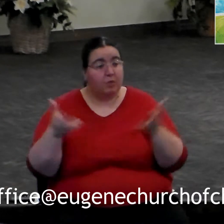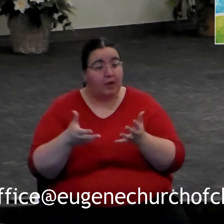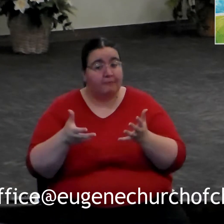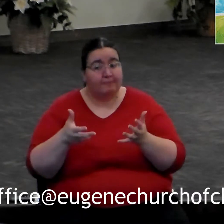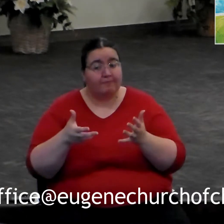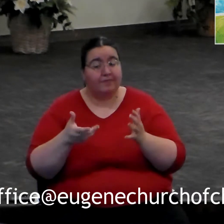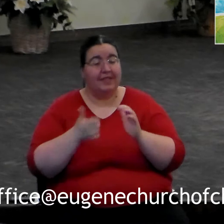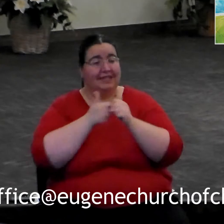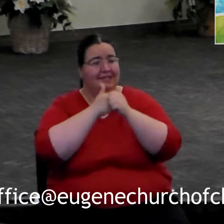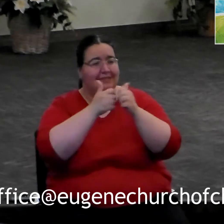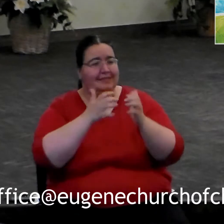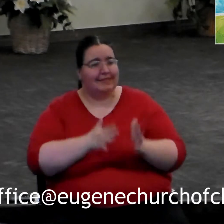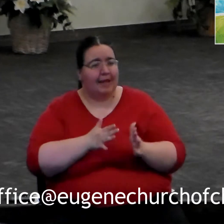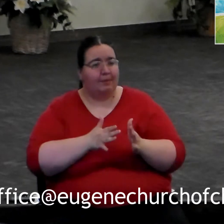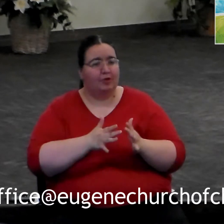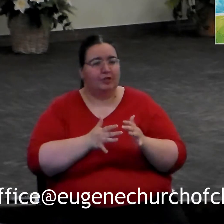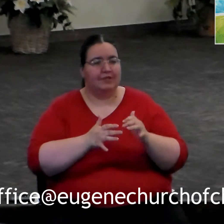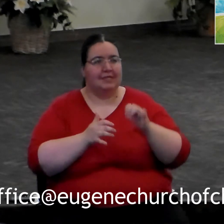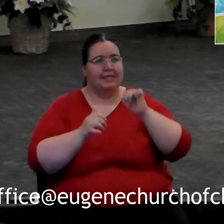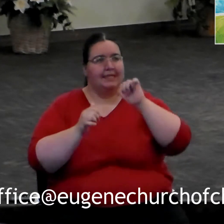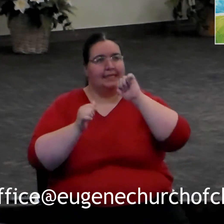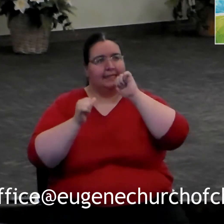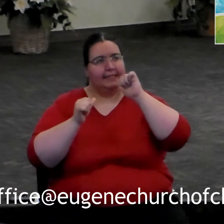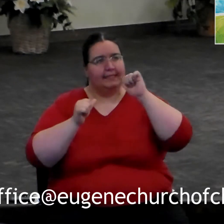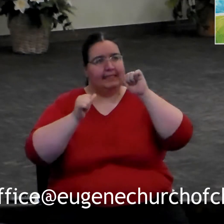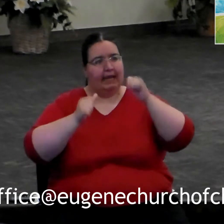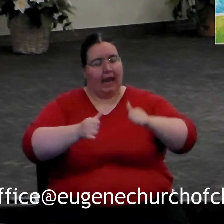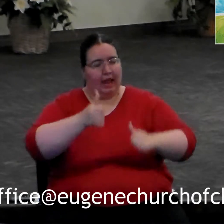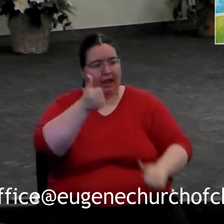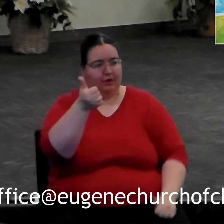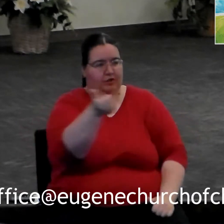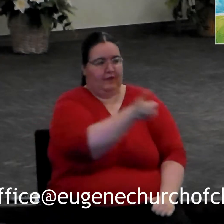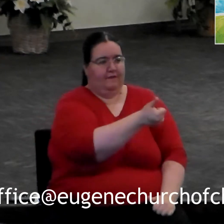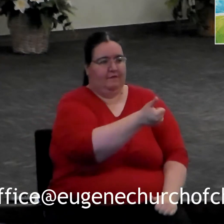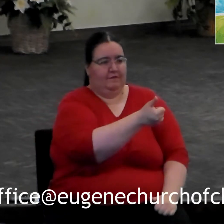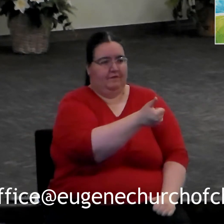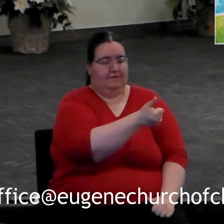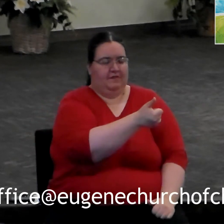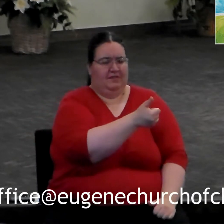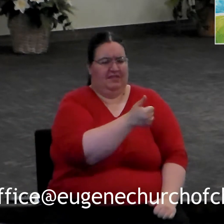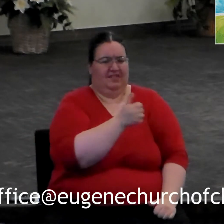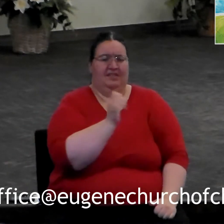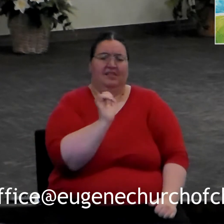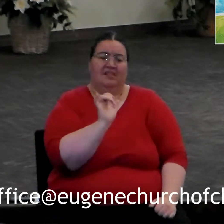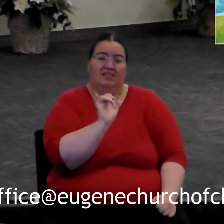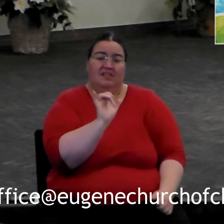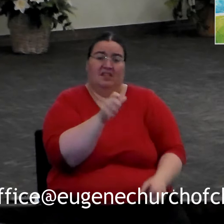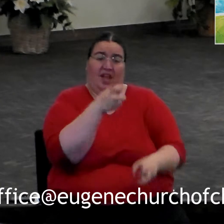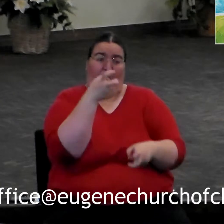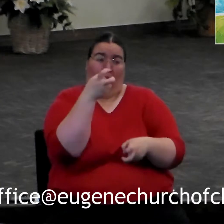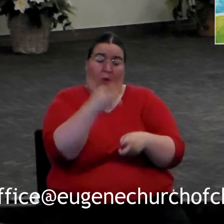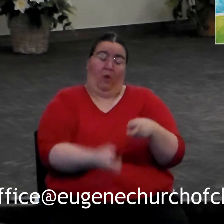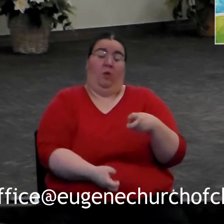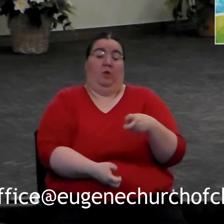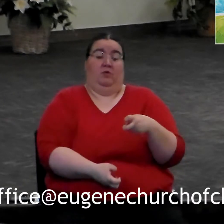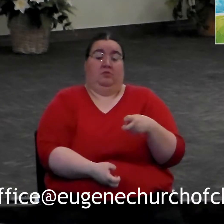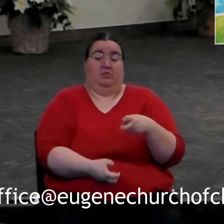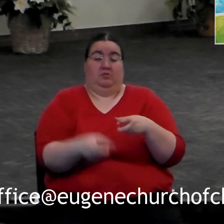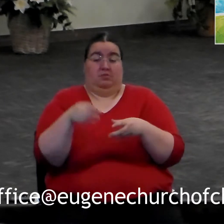Very difficult thing to do in our culture. Deny yourself. Because the culture around us does not operate that